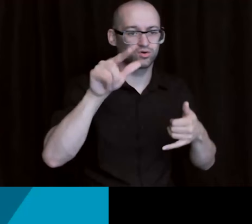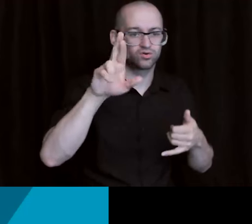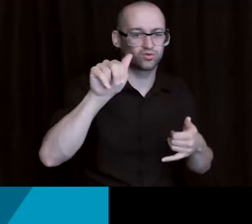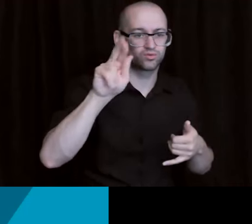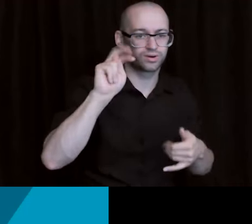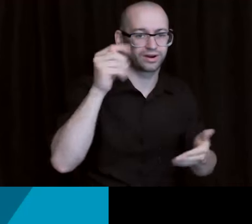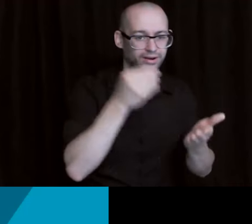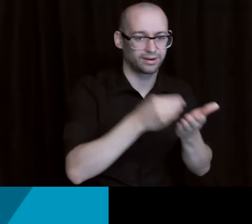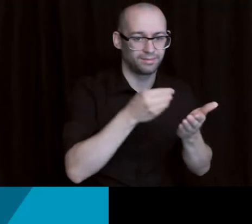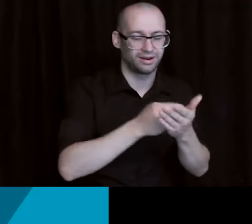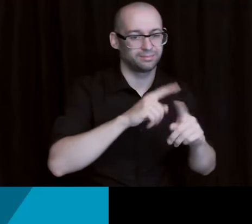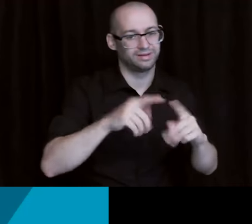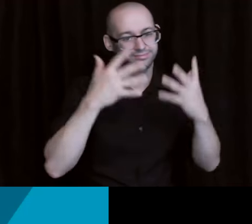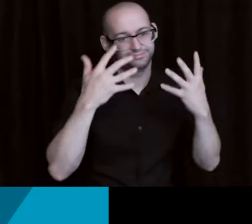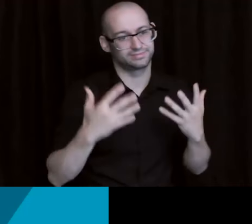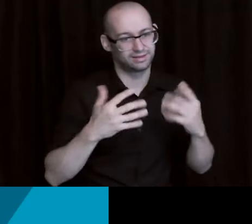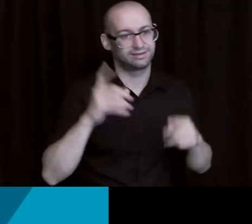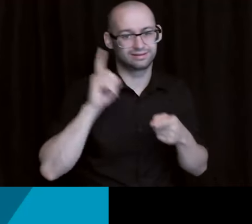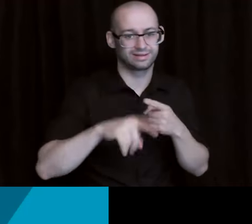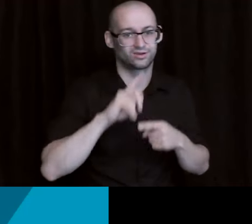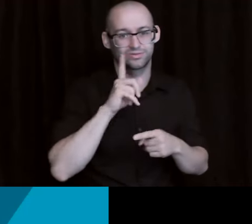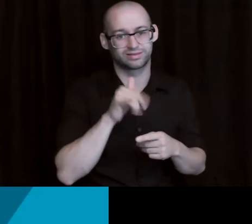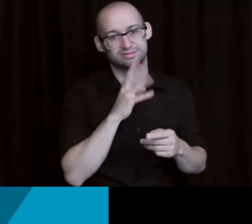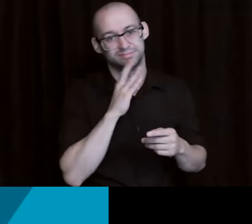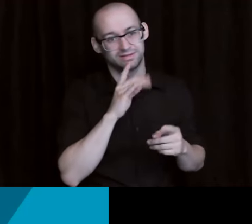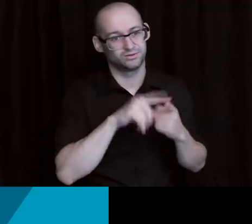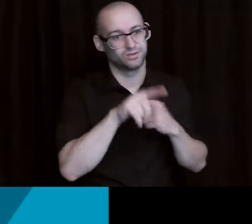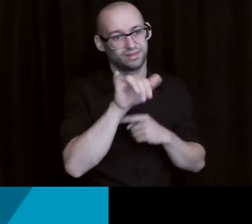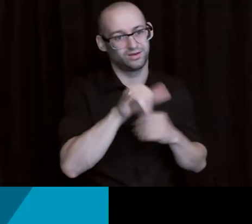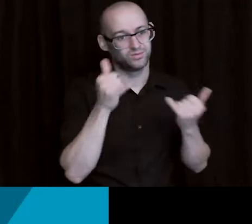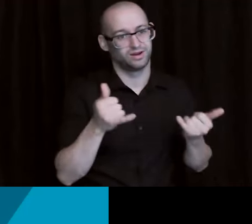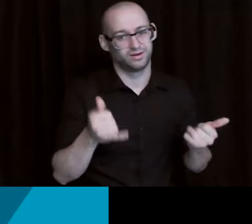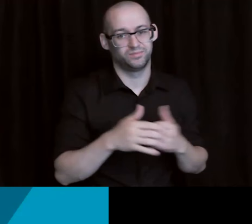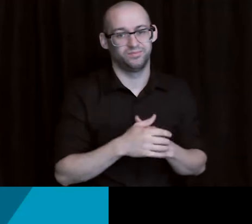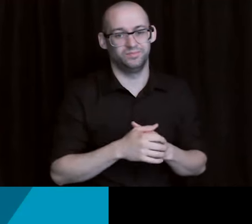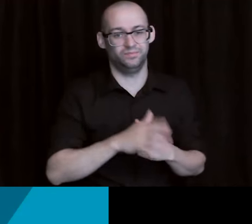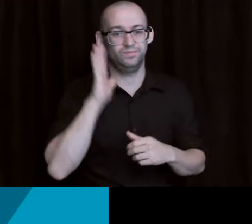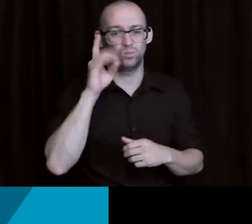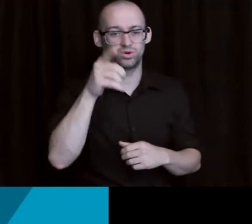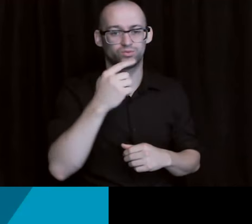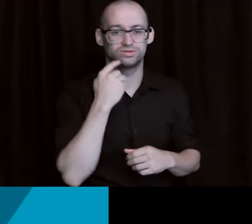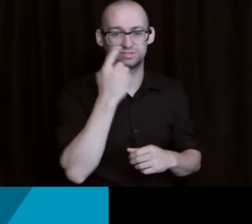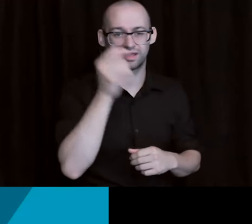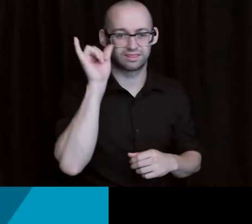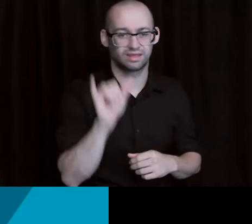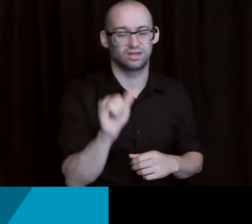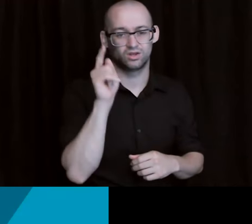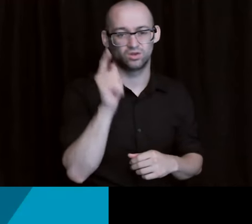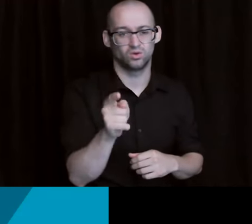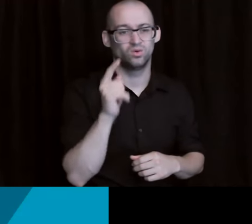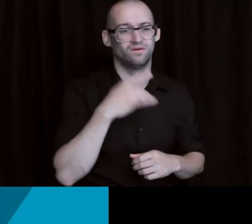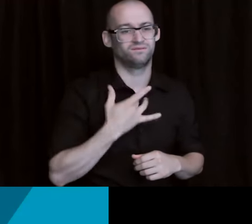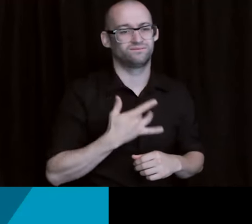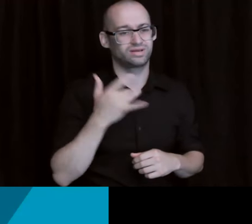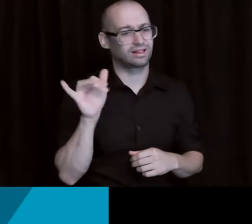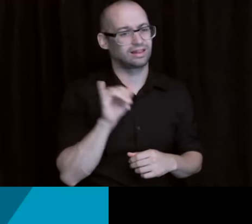it. So unfortunately, we can't really speak to that right now. Okay. Would you say that you feel like